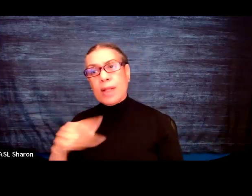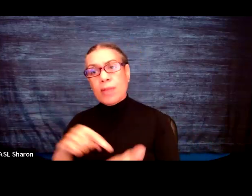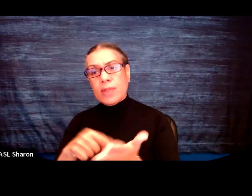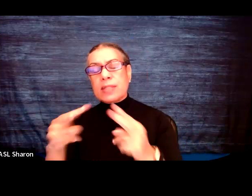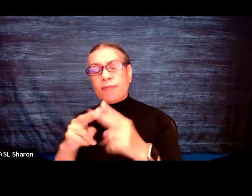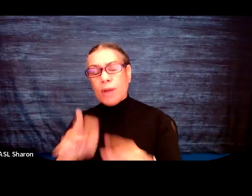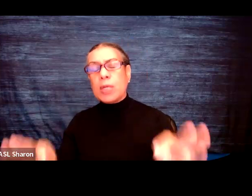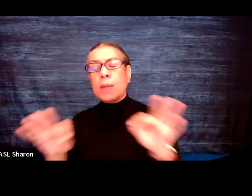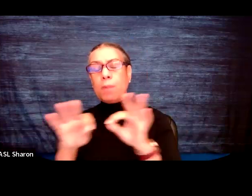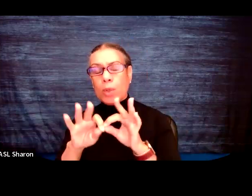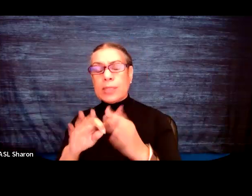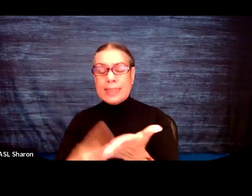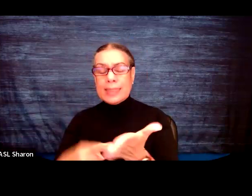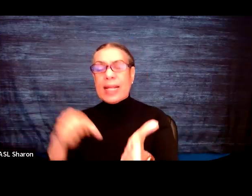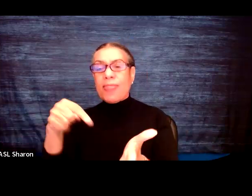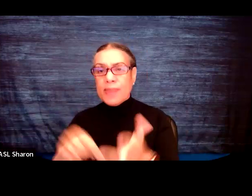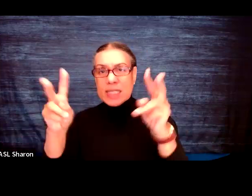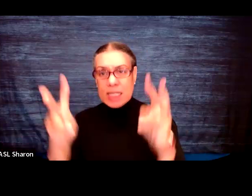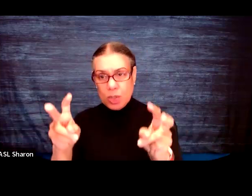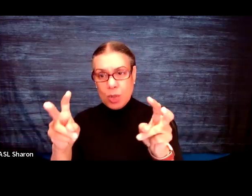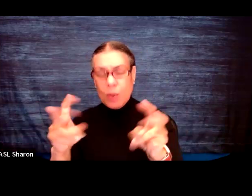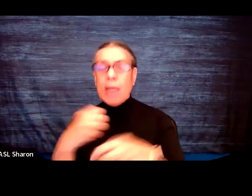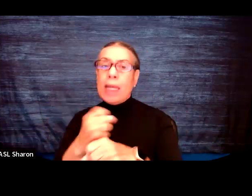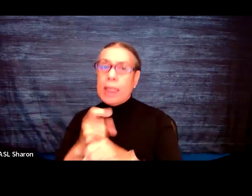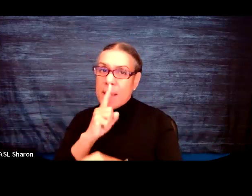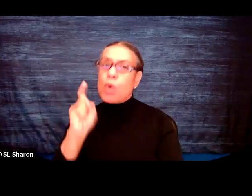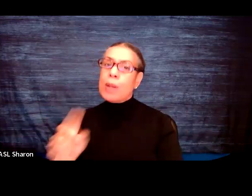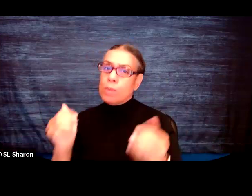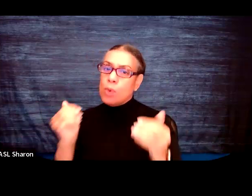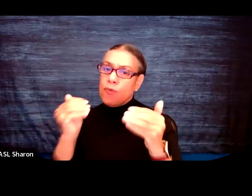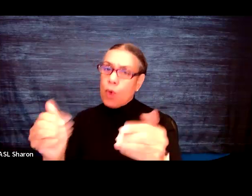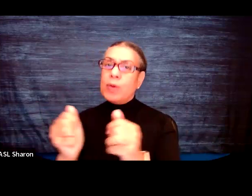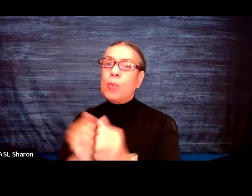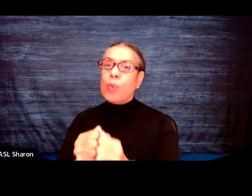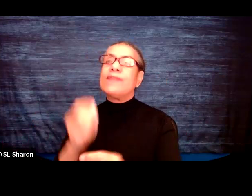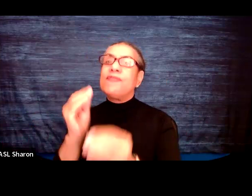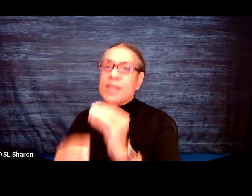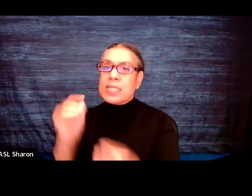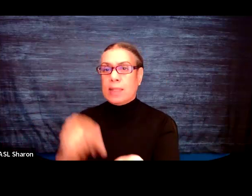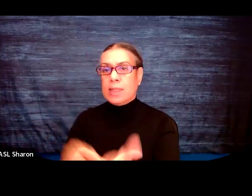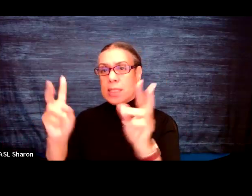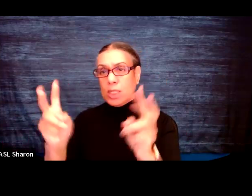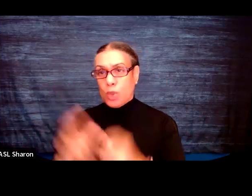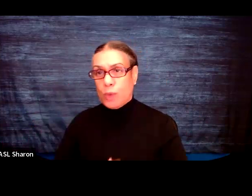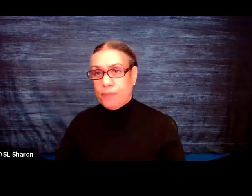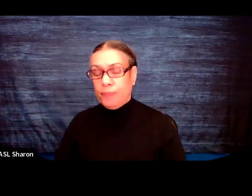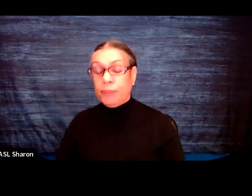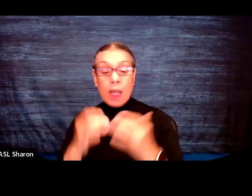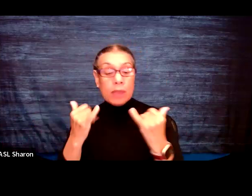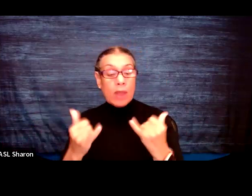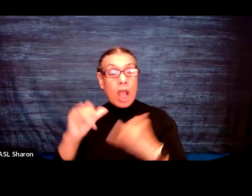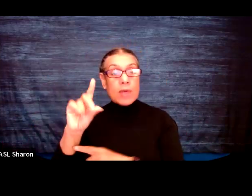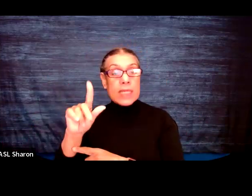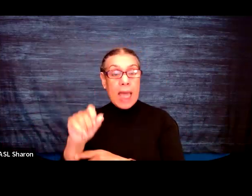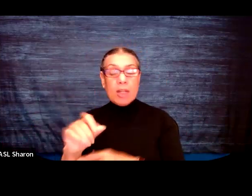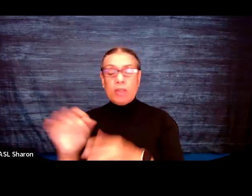that we address this issue and make sure that we move forward with this issue corrected. Much of the current data has already been stated,